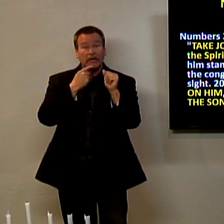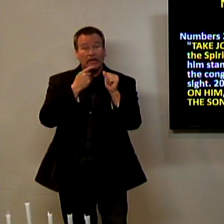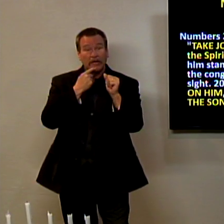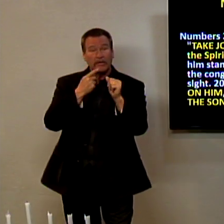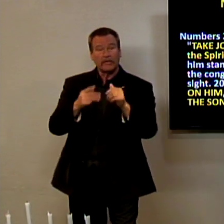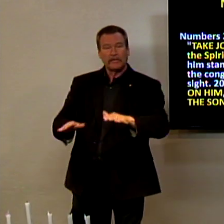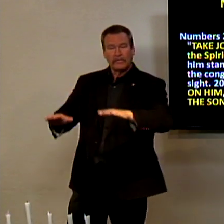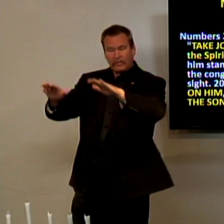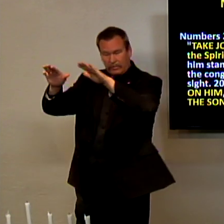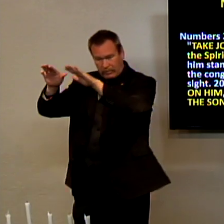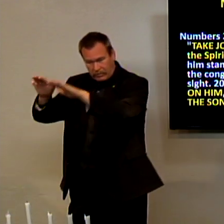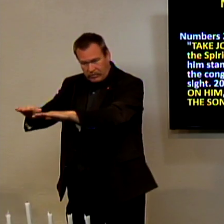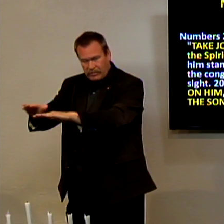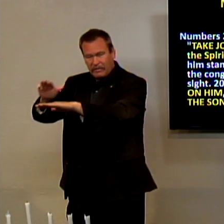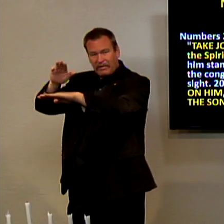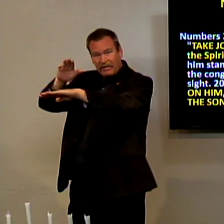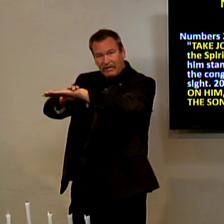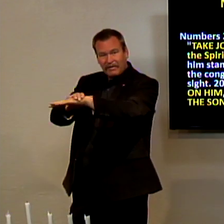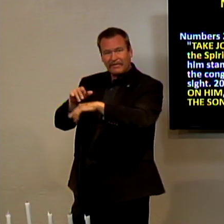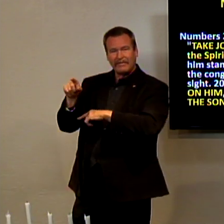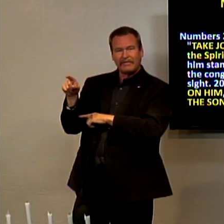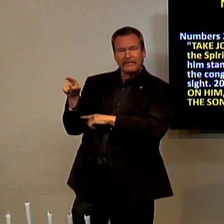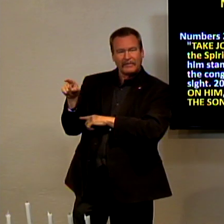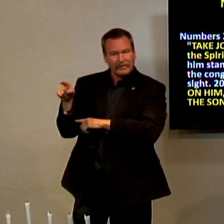him, and have him stand.